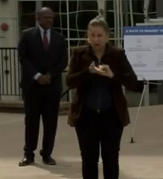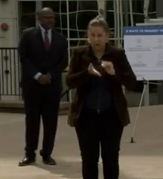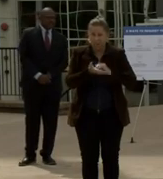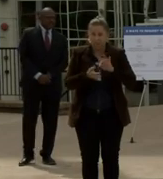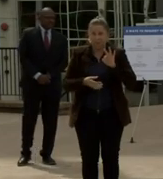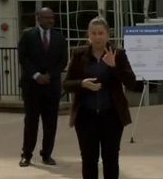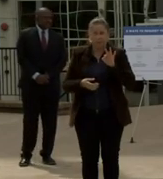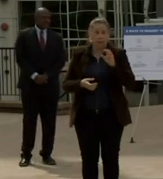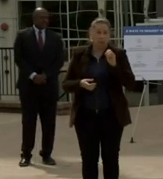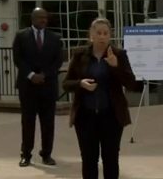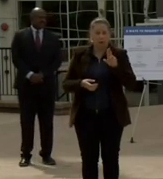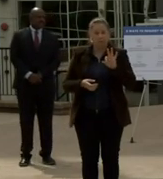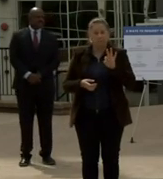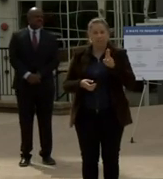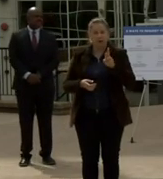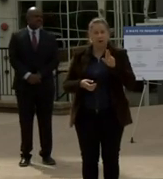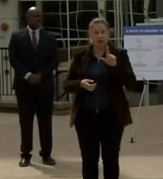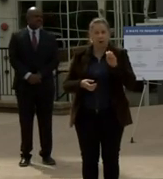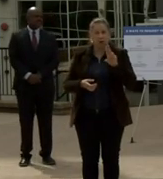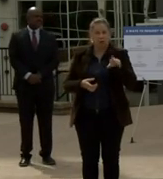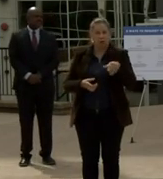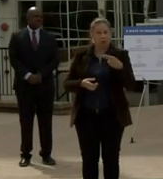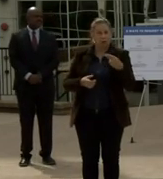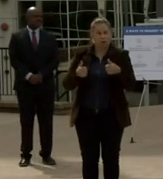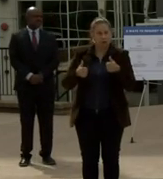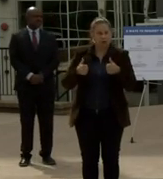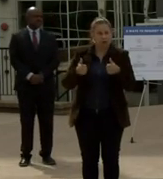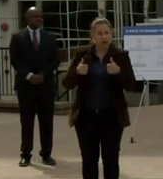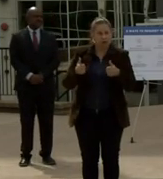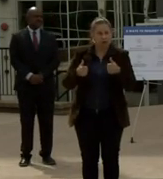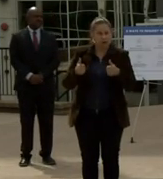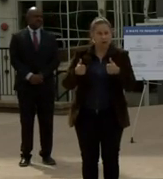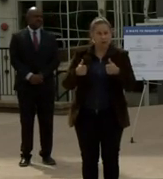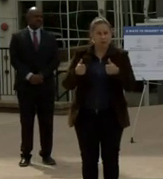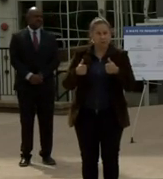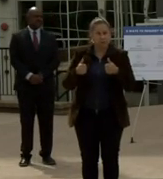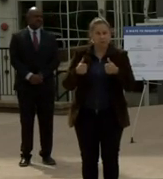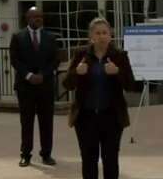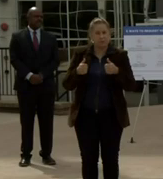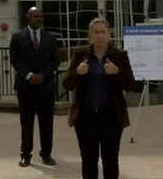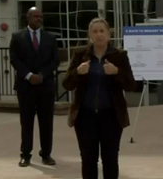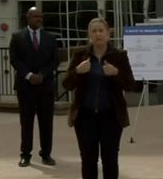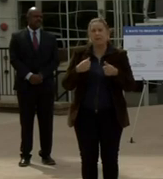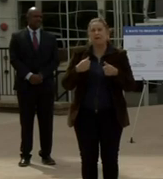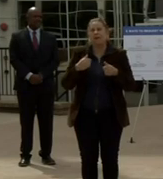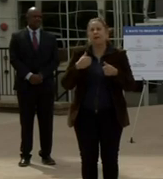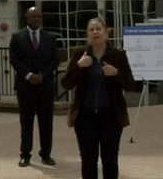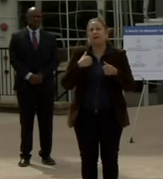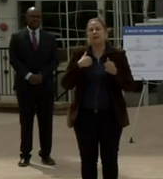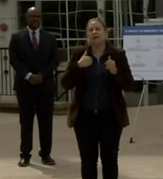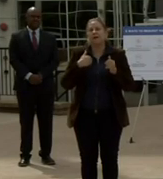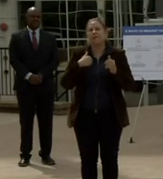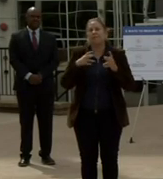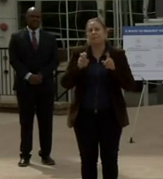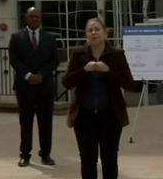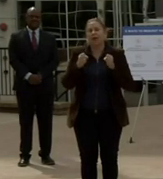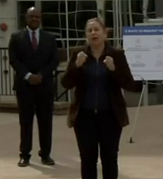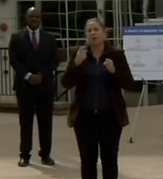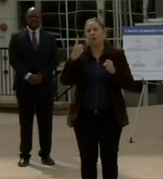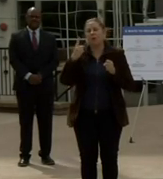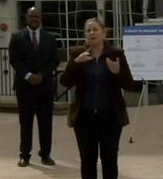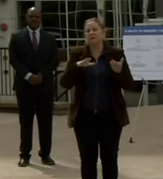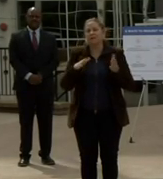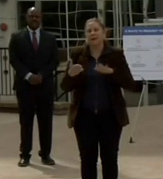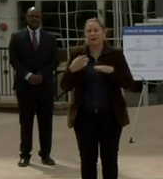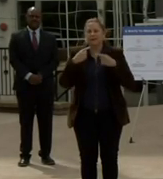one of the seven deadly sins associated with the control board? Absolutely not. We have no intent of doing that,